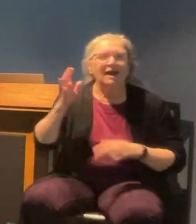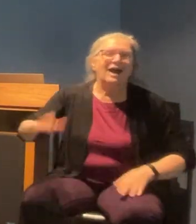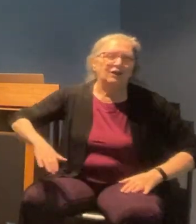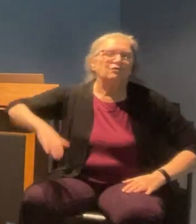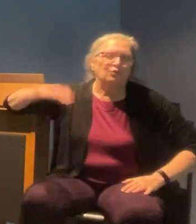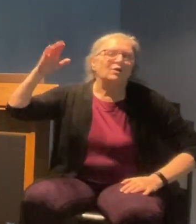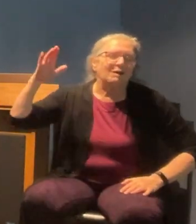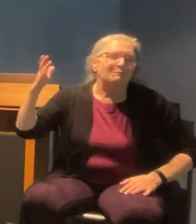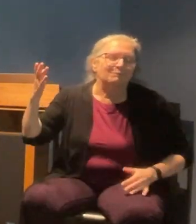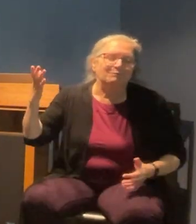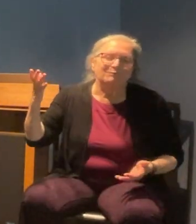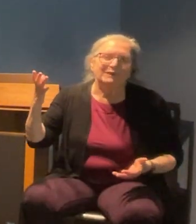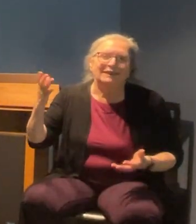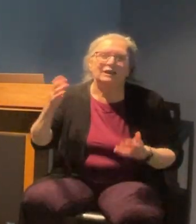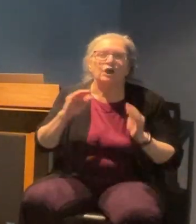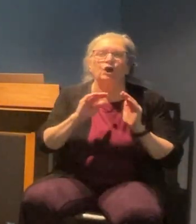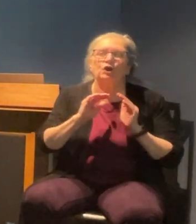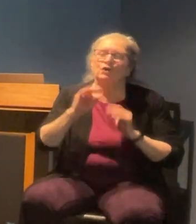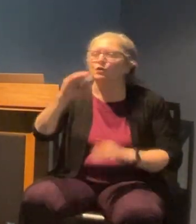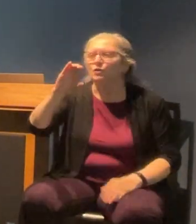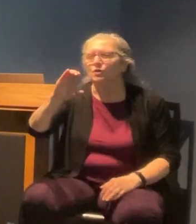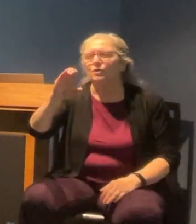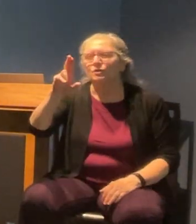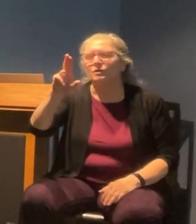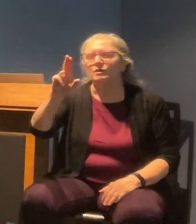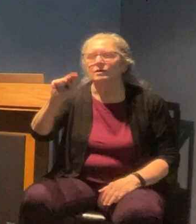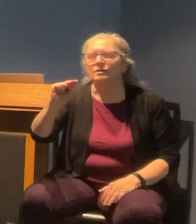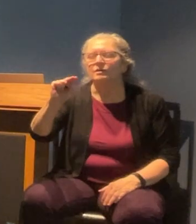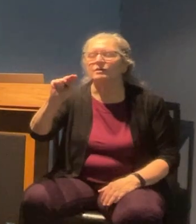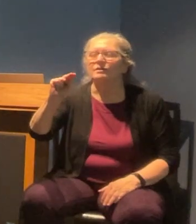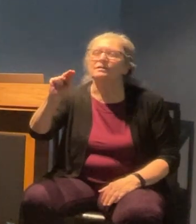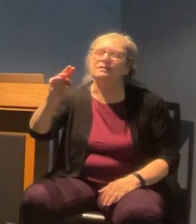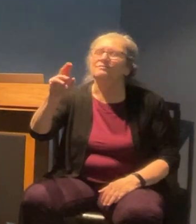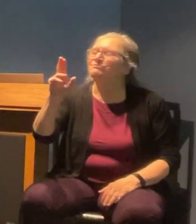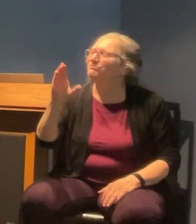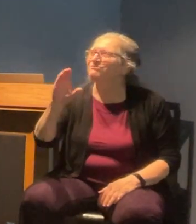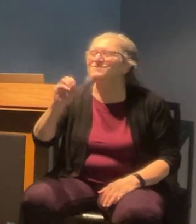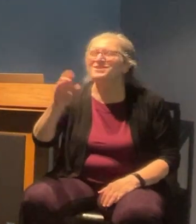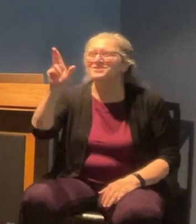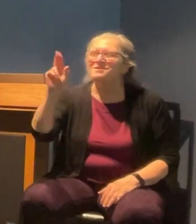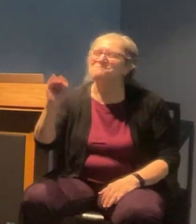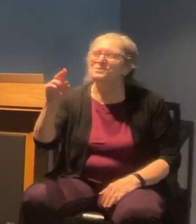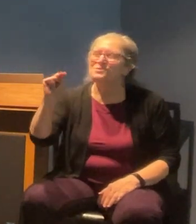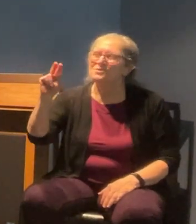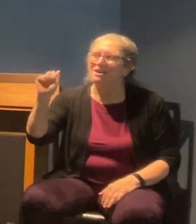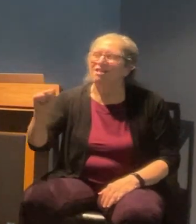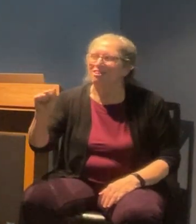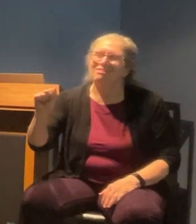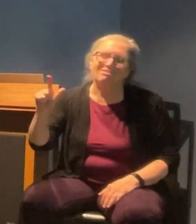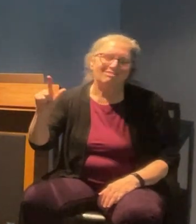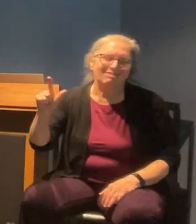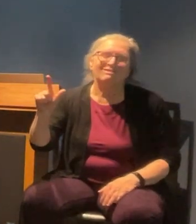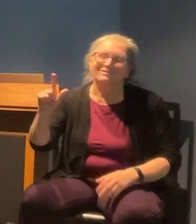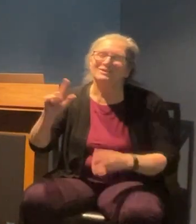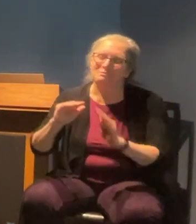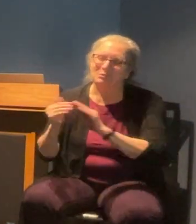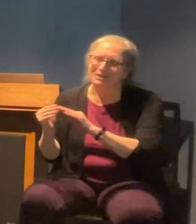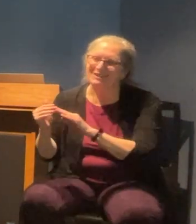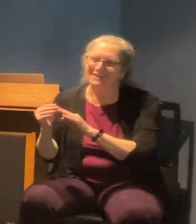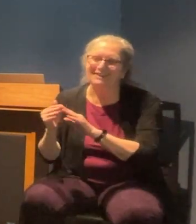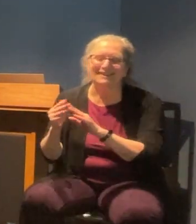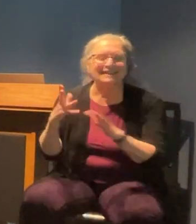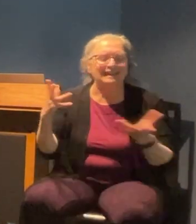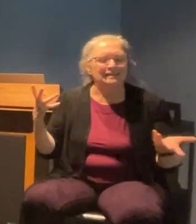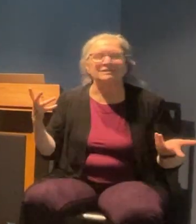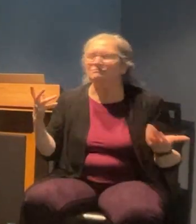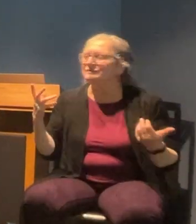this communal community that was centered in the environment and